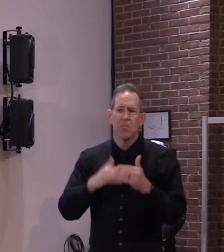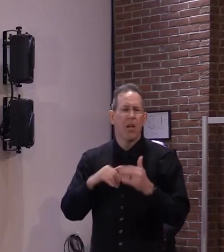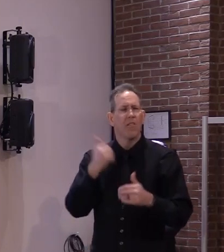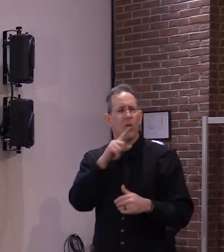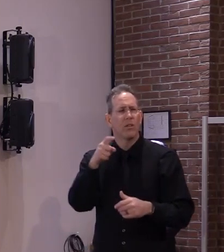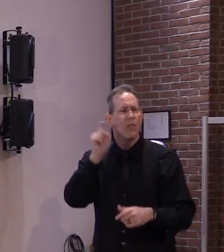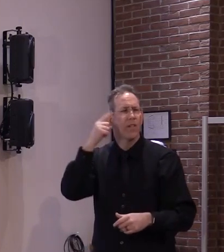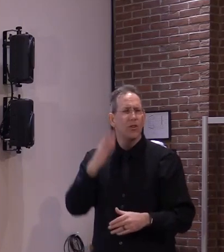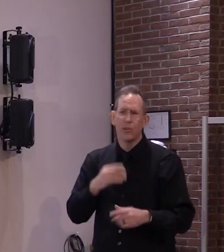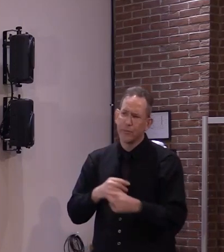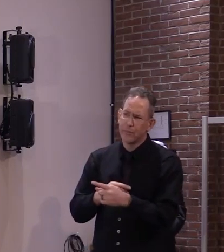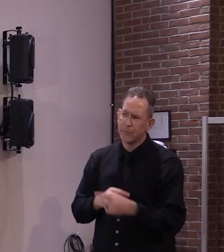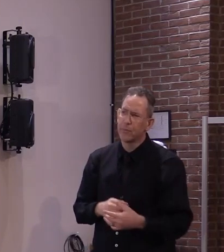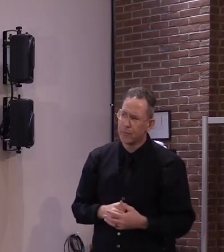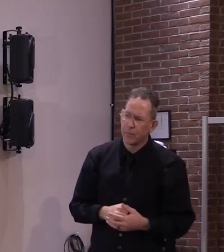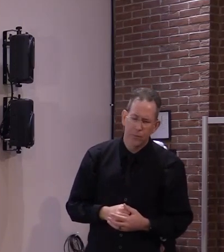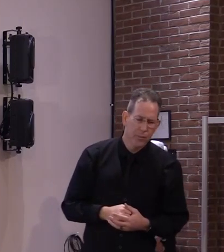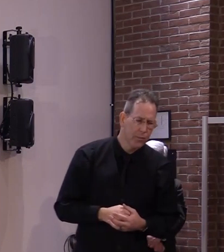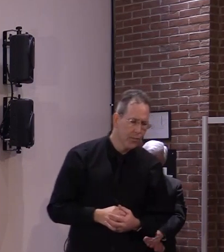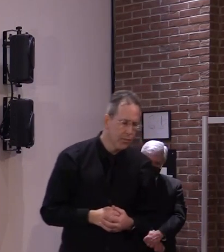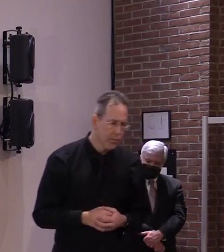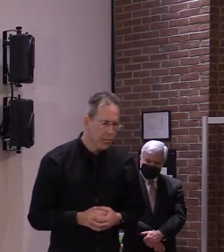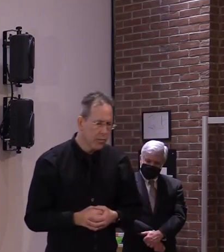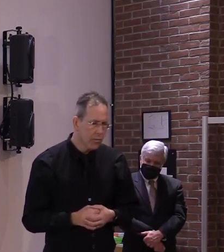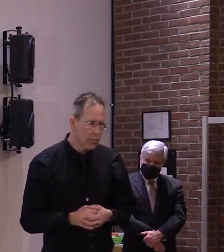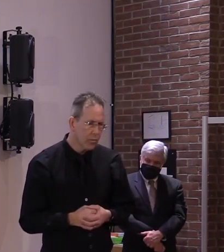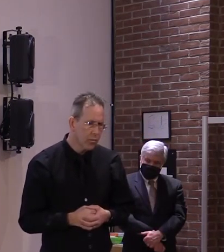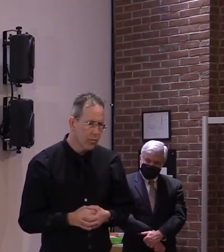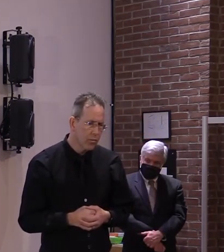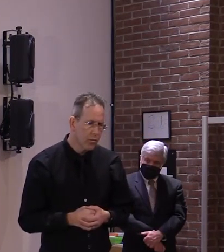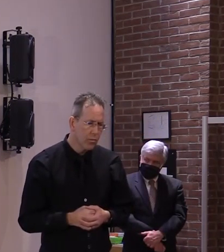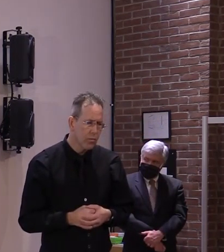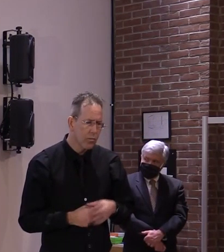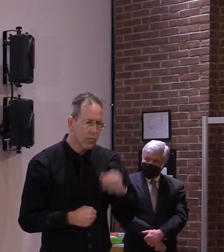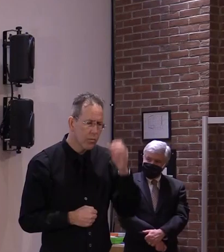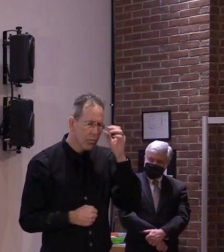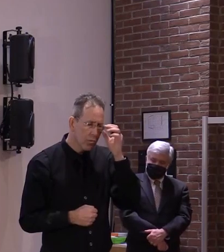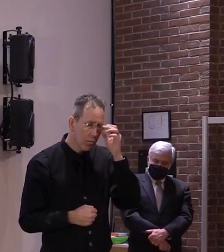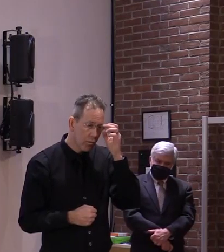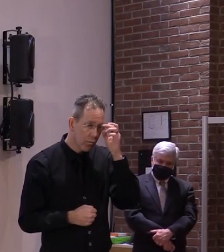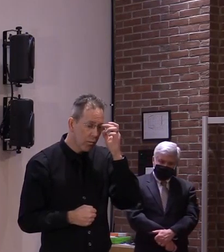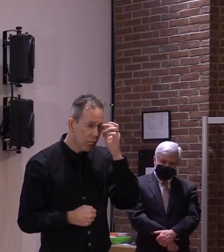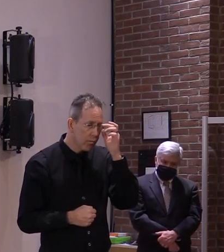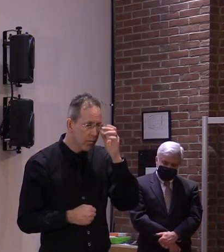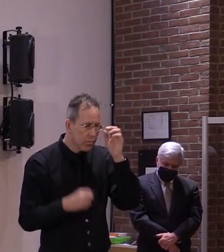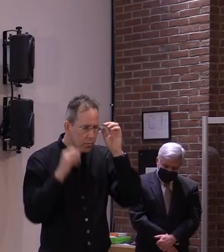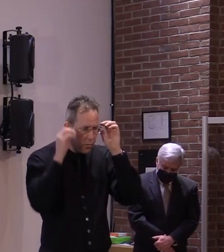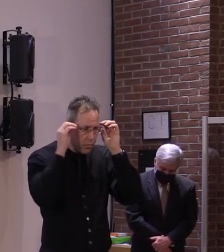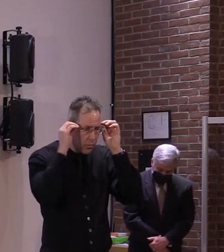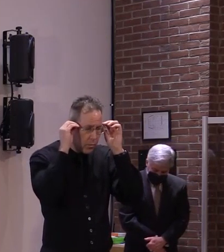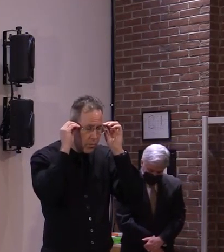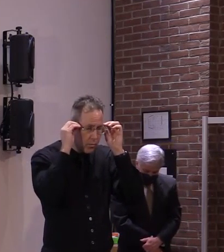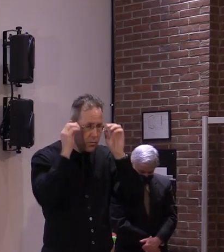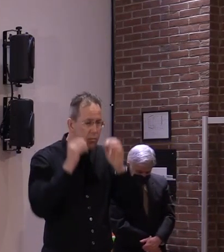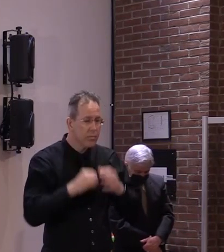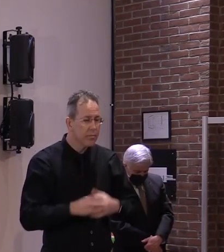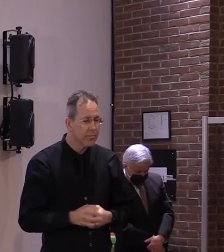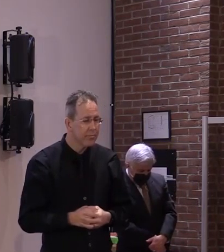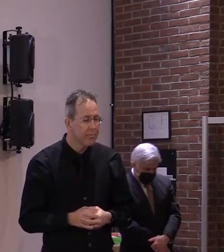Things are rather optimistic here this morning, which is really nice. But thinking about going forward, you know, after